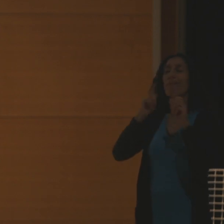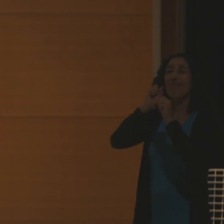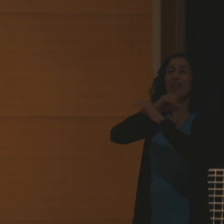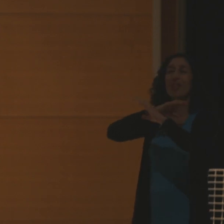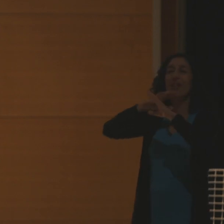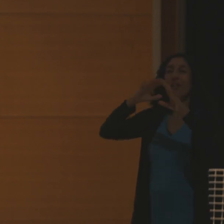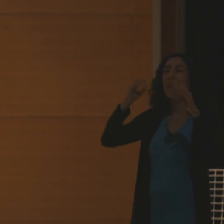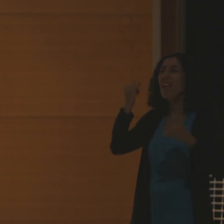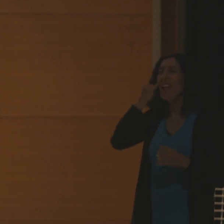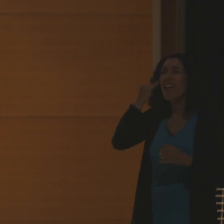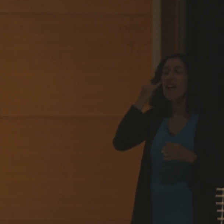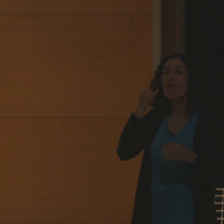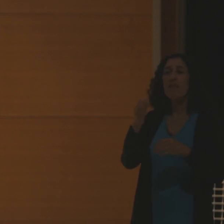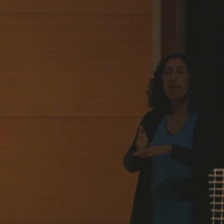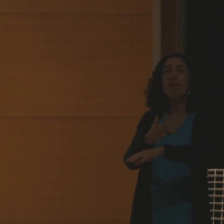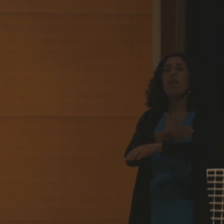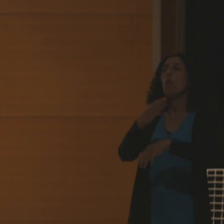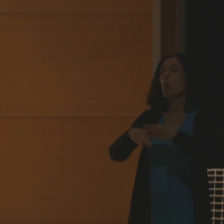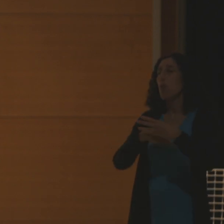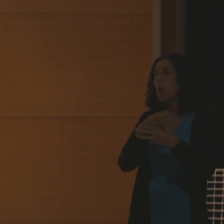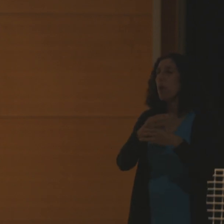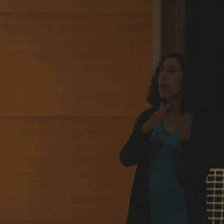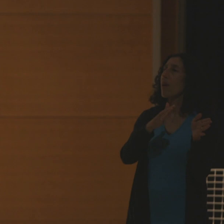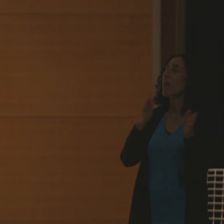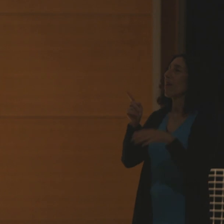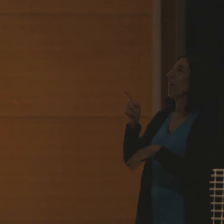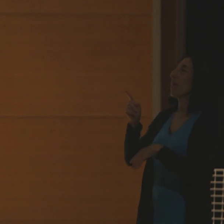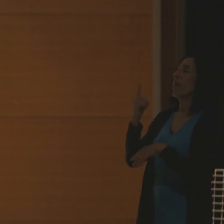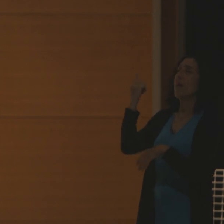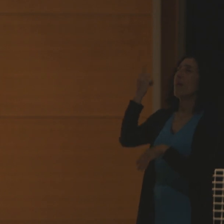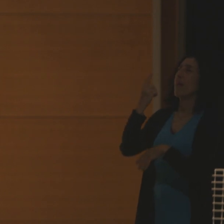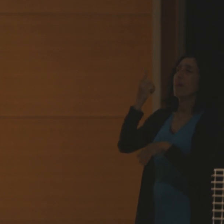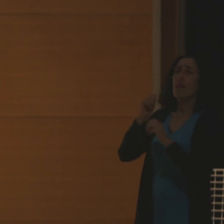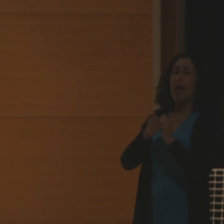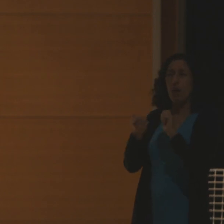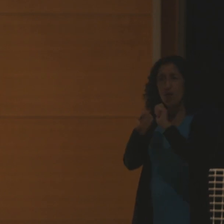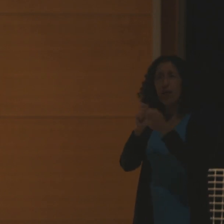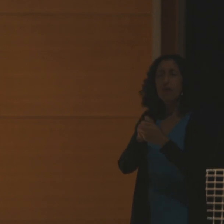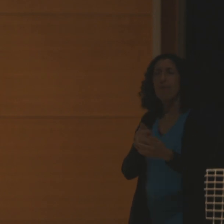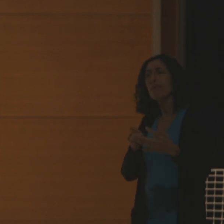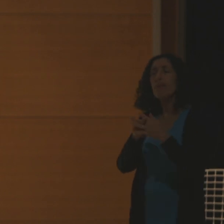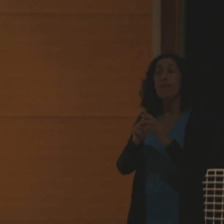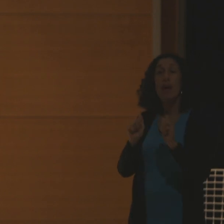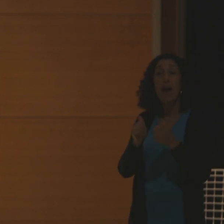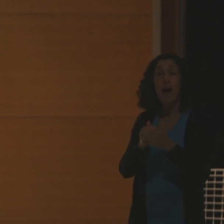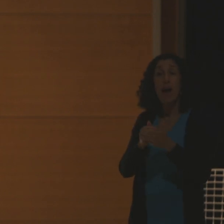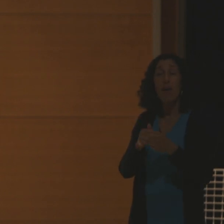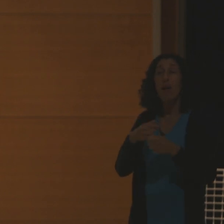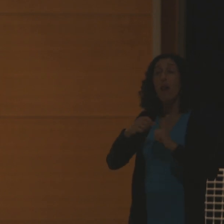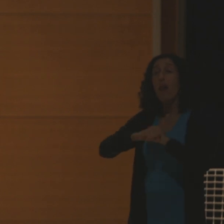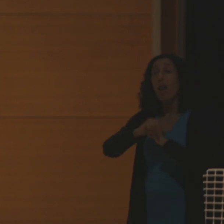people were to change their minds. The hardest thing to change. How do I fit into all of this? When will I shut up and get to the